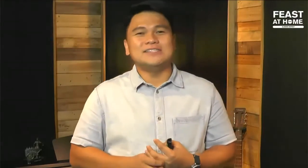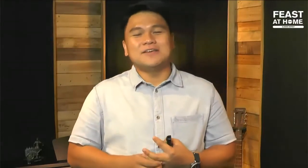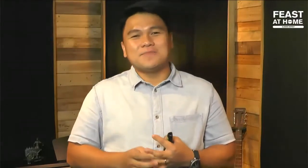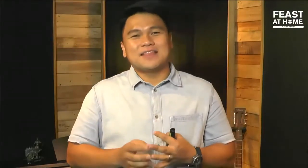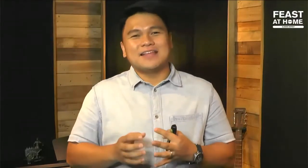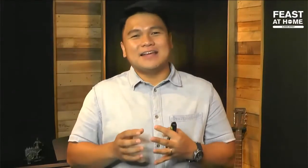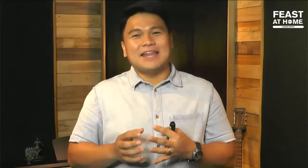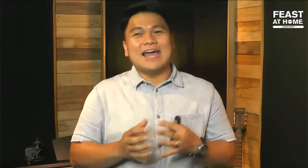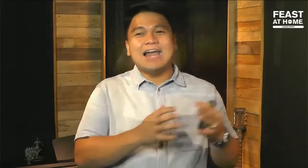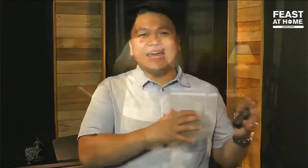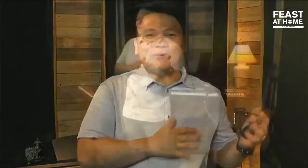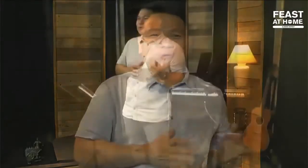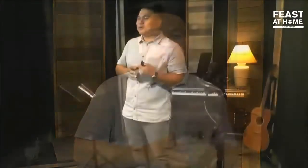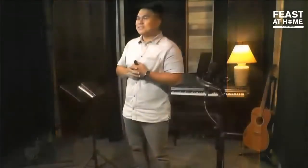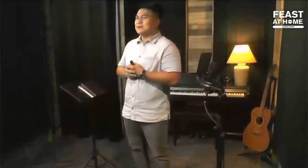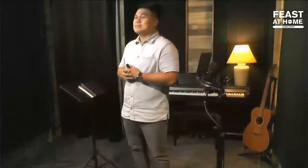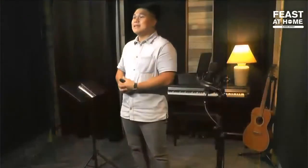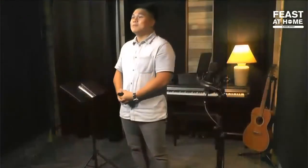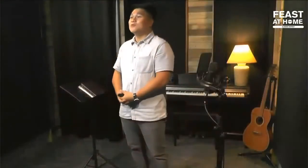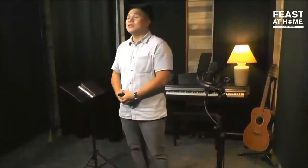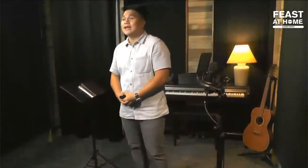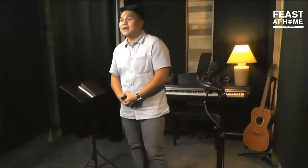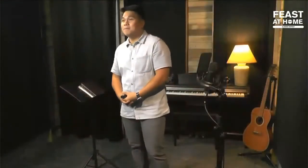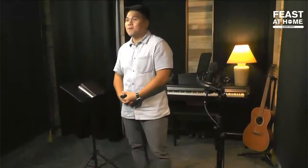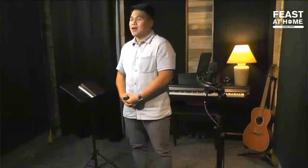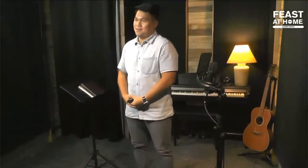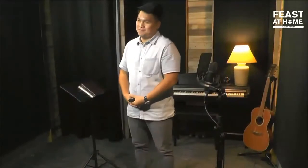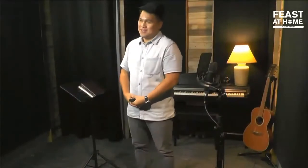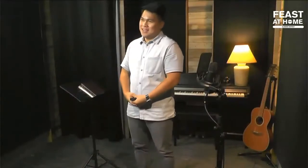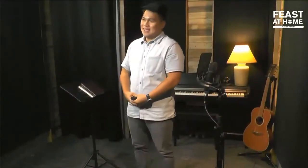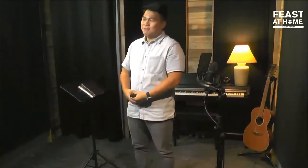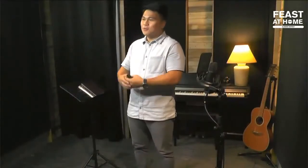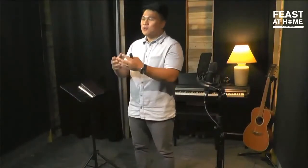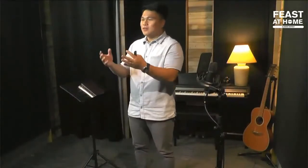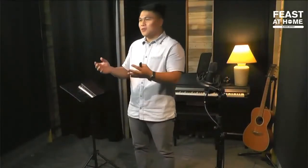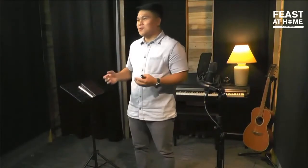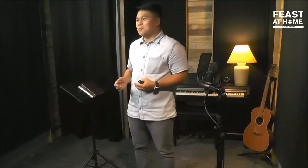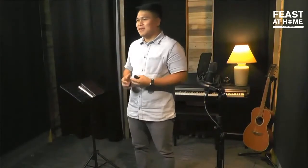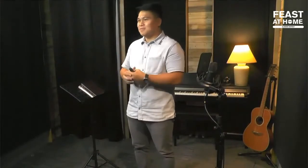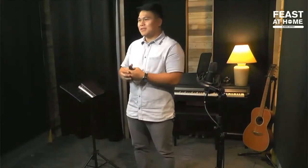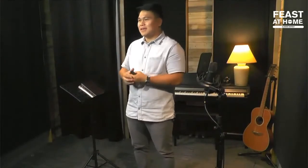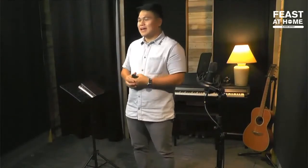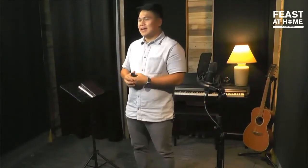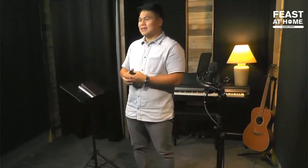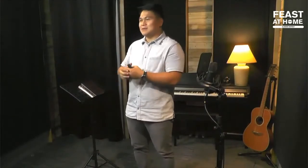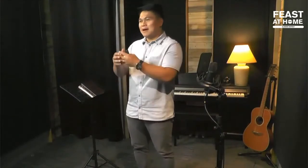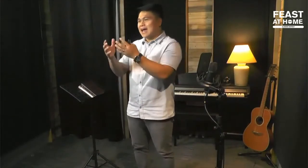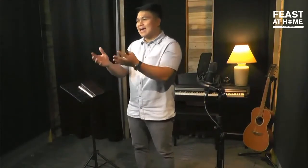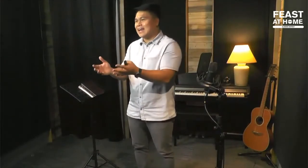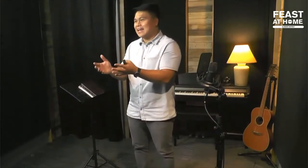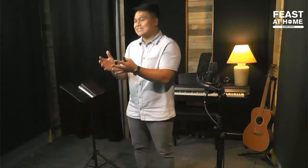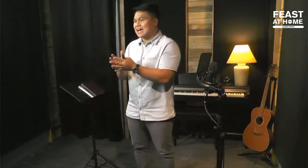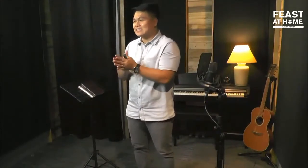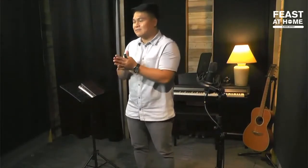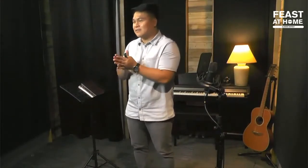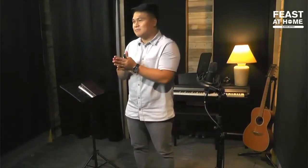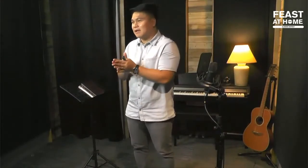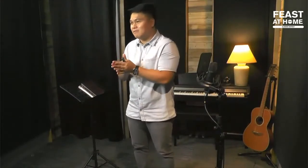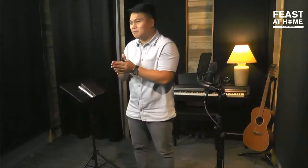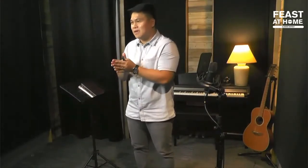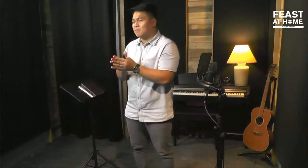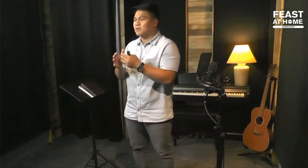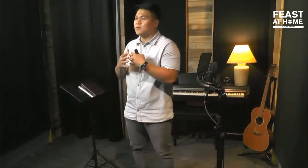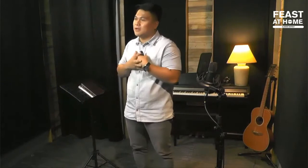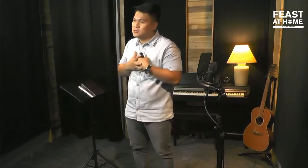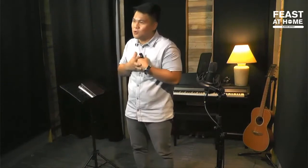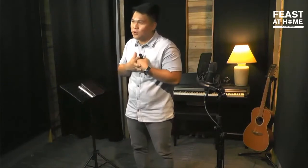Because nanggaling ako sa masalimuot na ganyang buhay. If you do not know me, sa mga nakakilala sa akin sa Feast